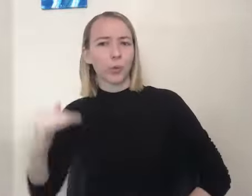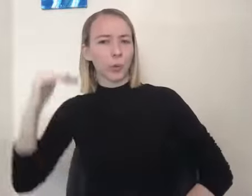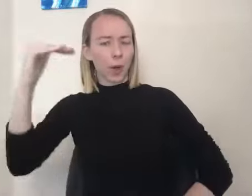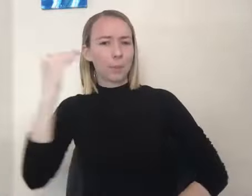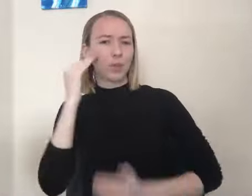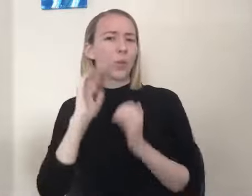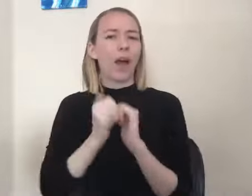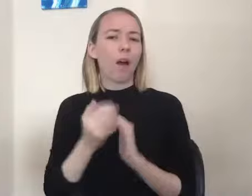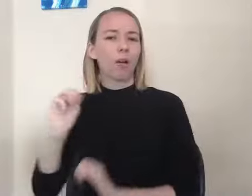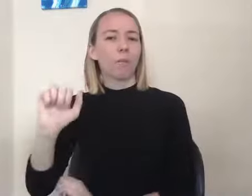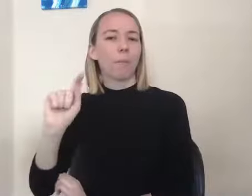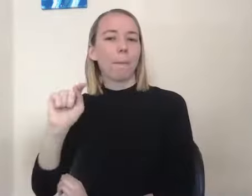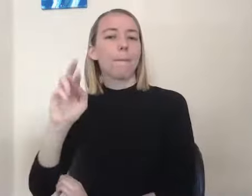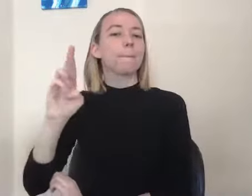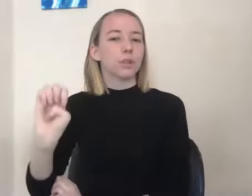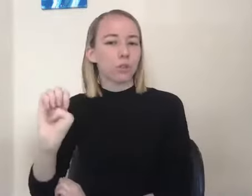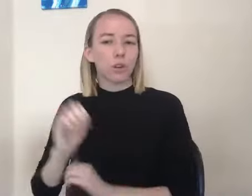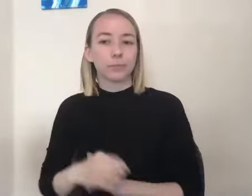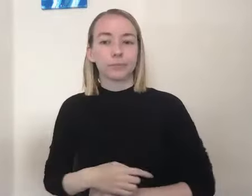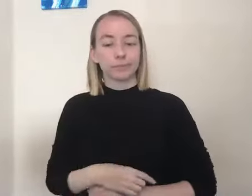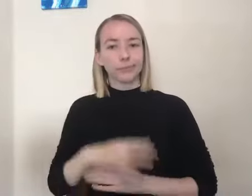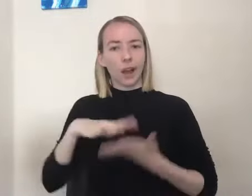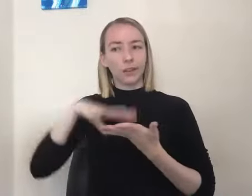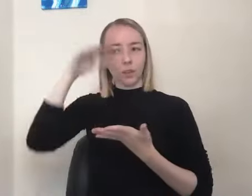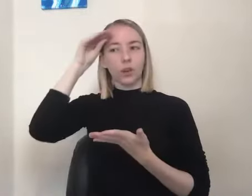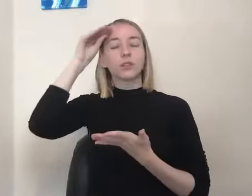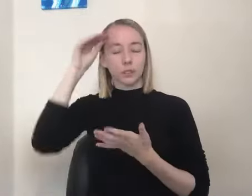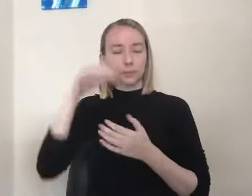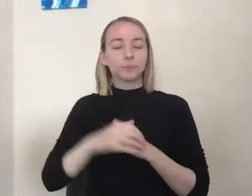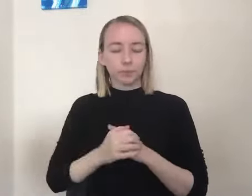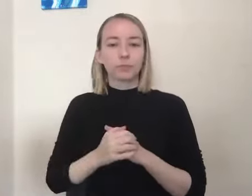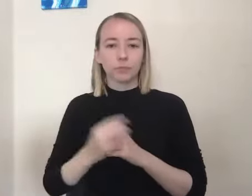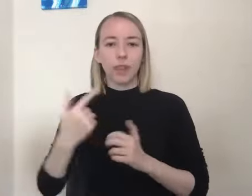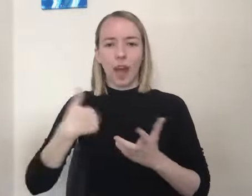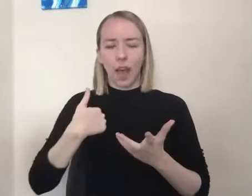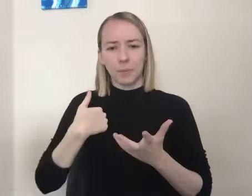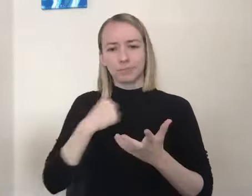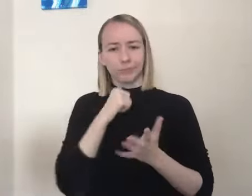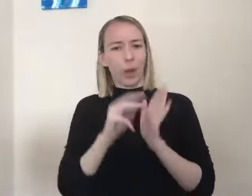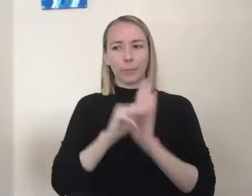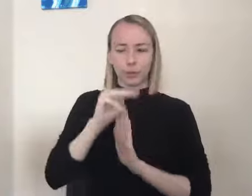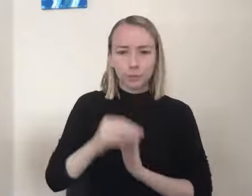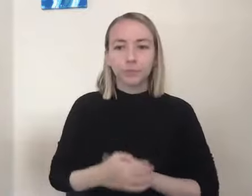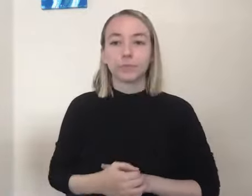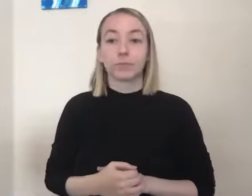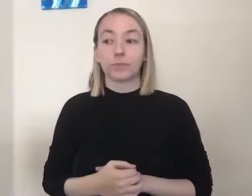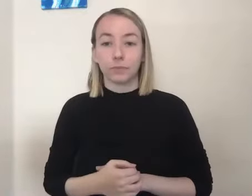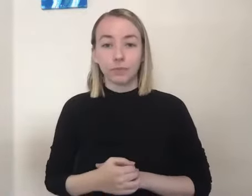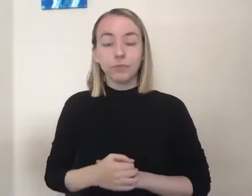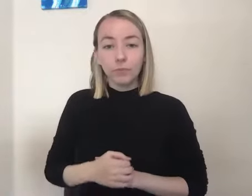me say, this is what you should do. She always made me think, which allowed me to grow up and become mature, because I didn't realise